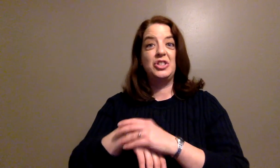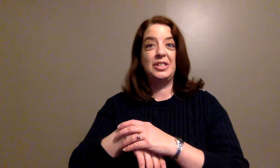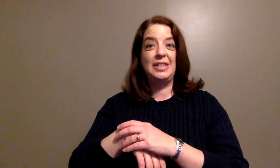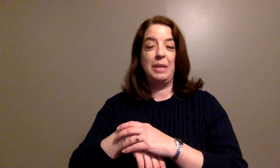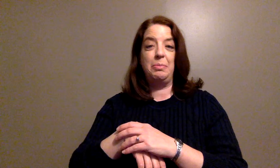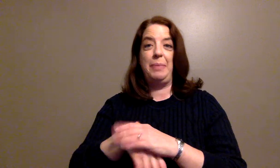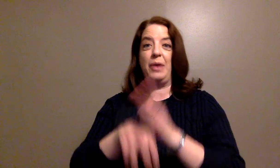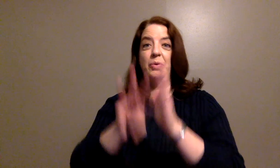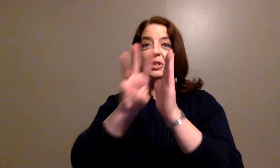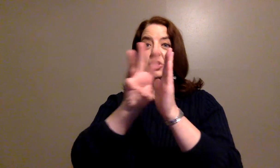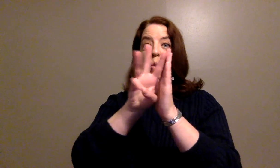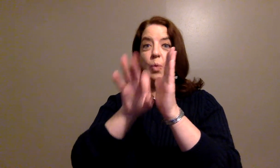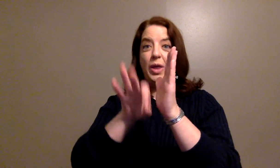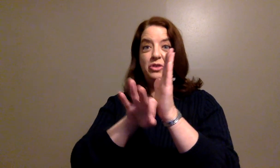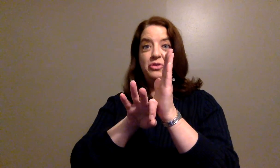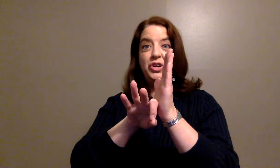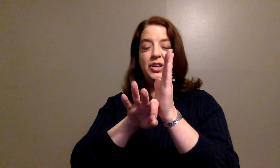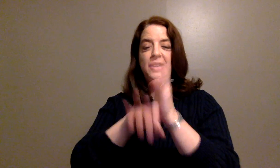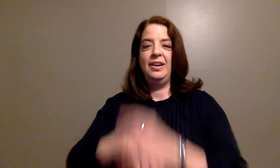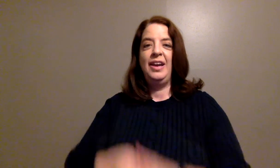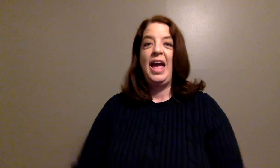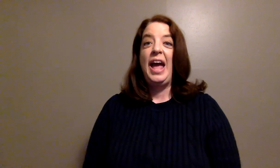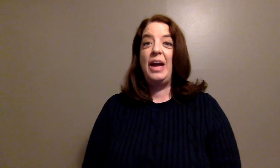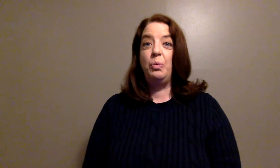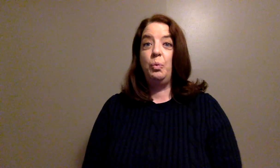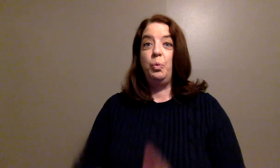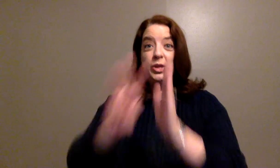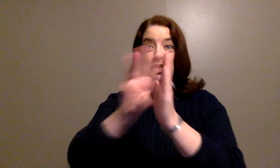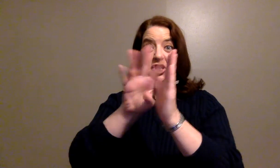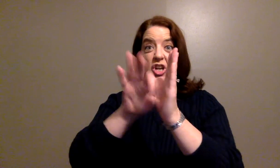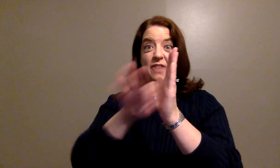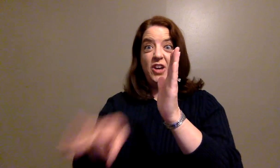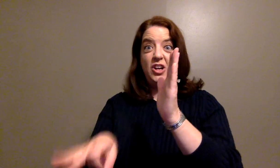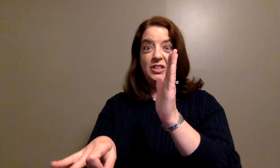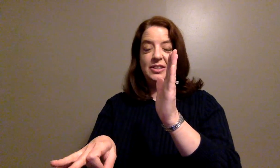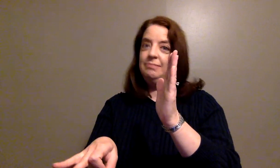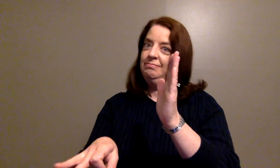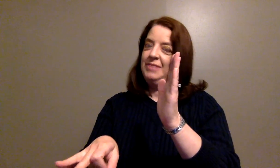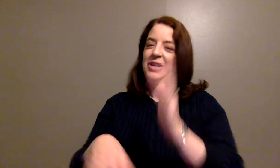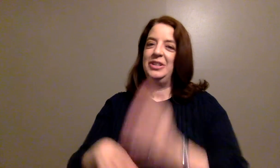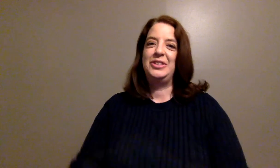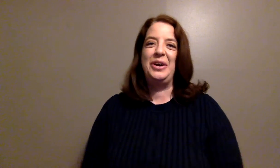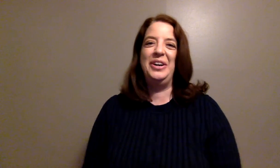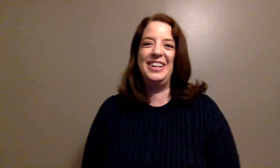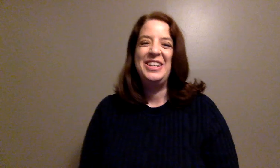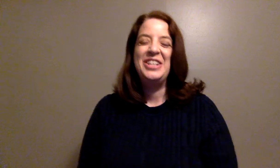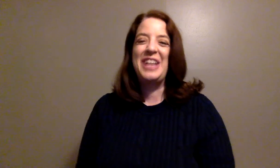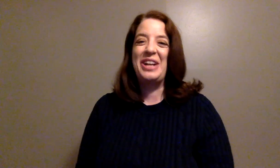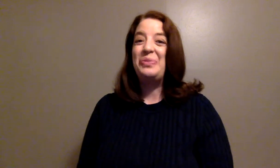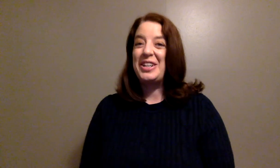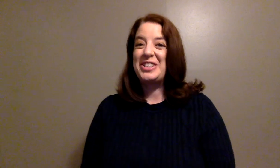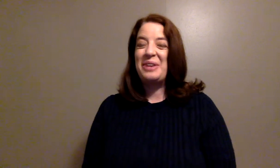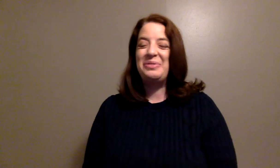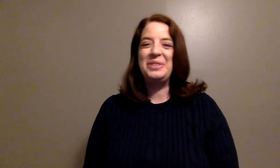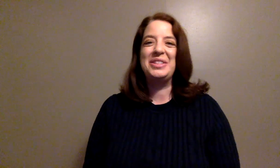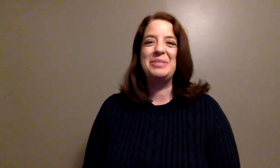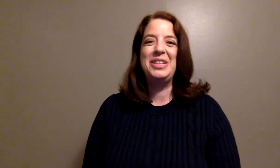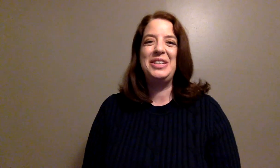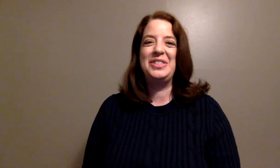like it, but backwards. Weatherford. And Wichita Falls. So you got to watch carefully when somebody uses that